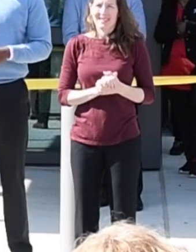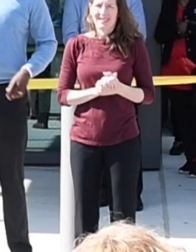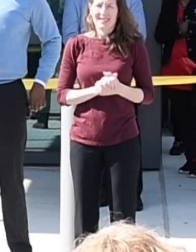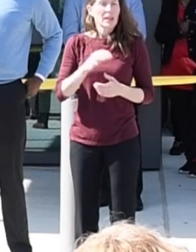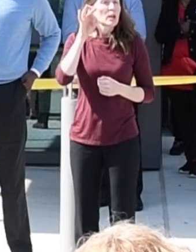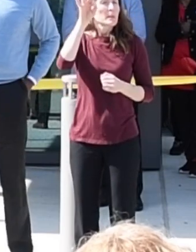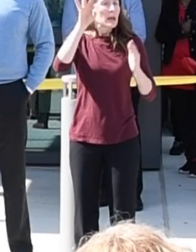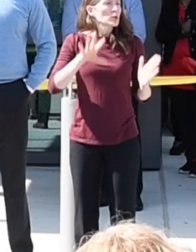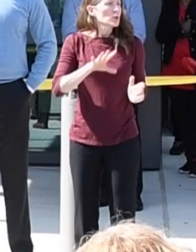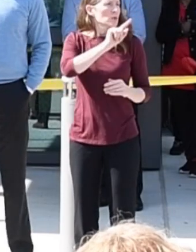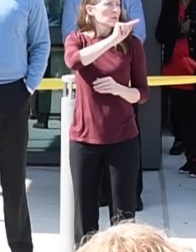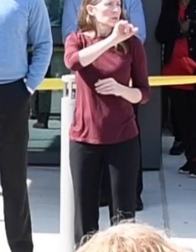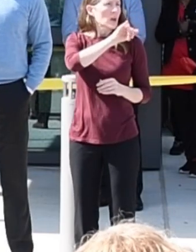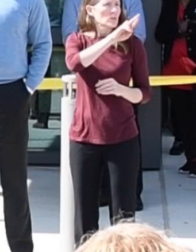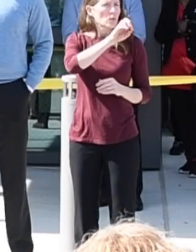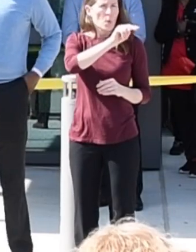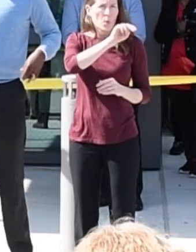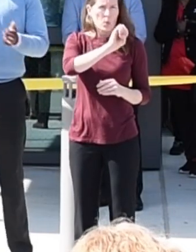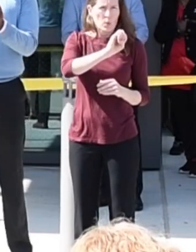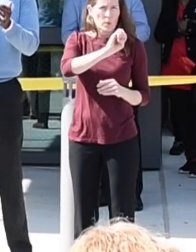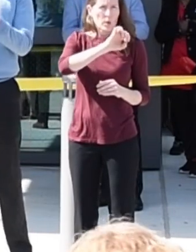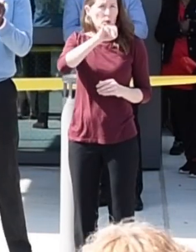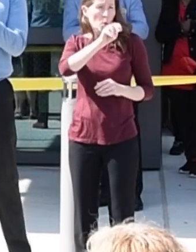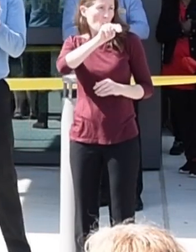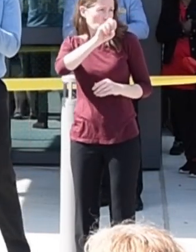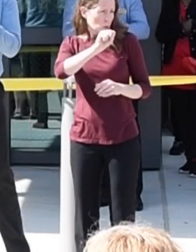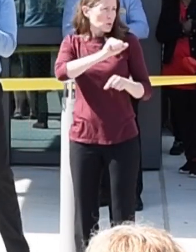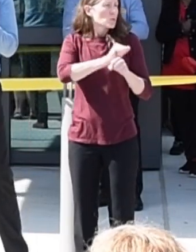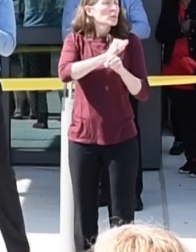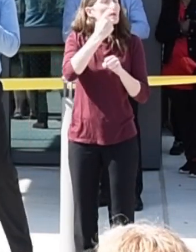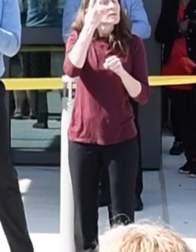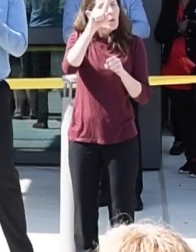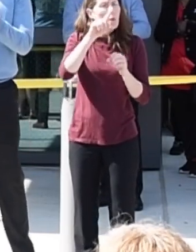Pastor Tyrone Jones from PATH.